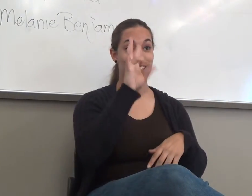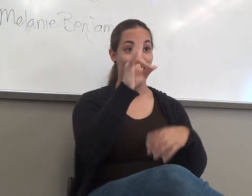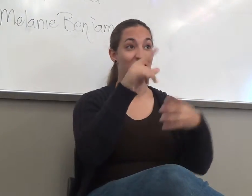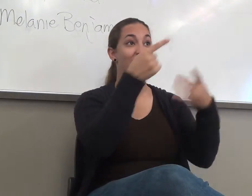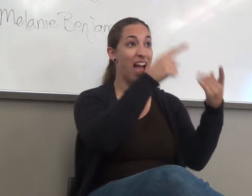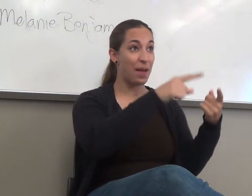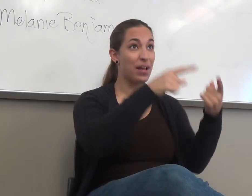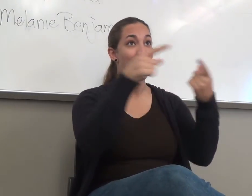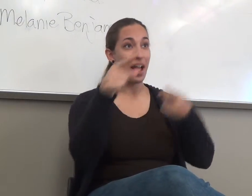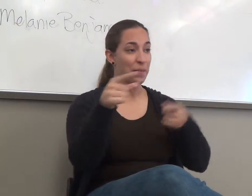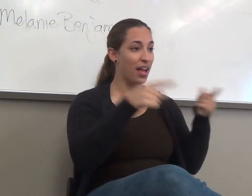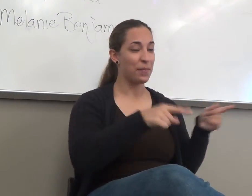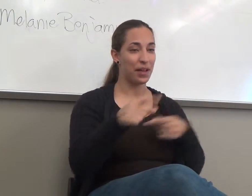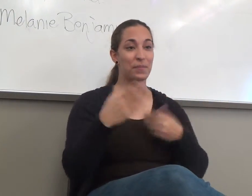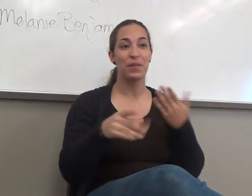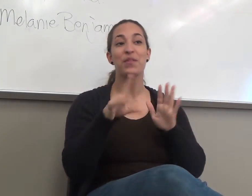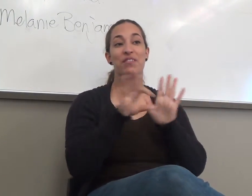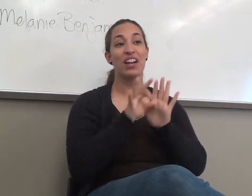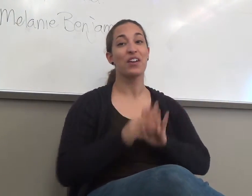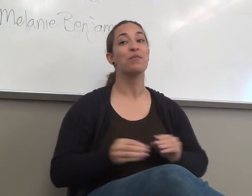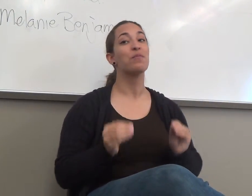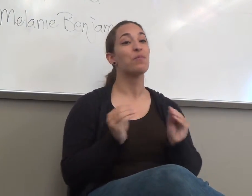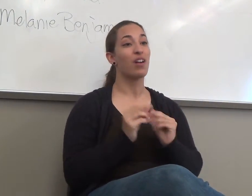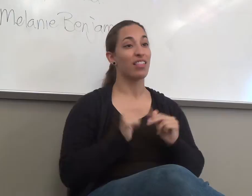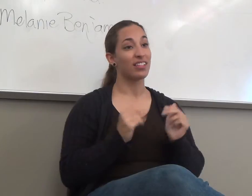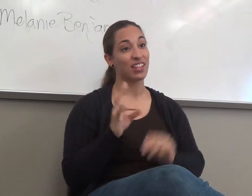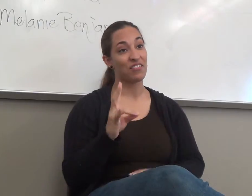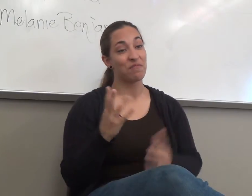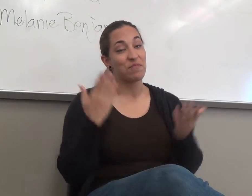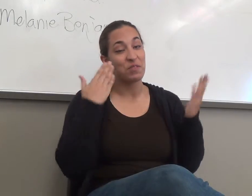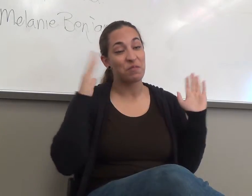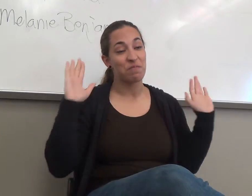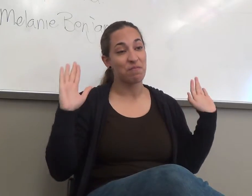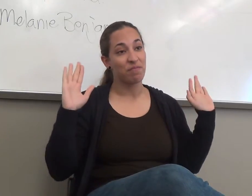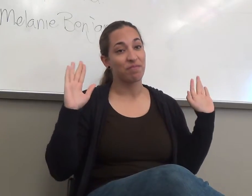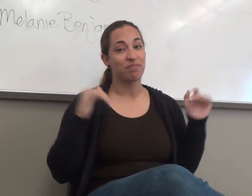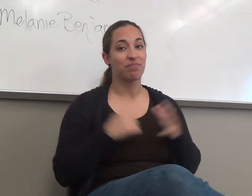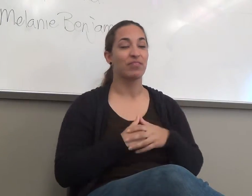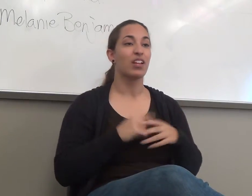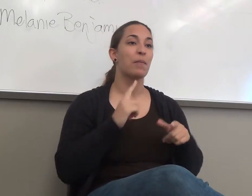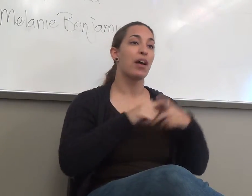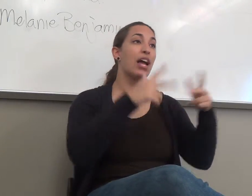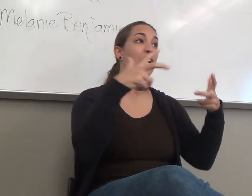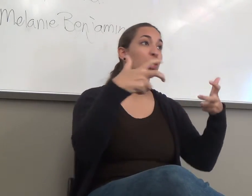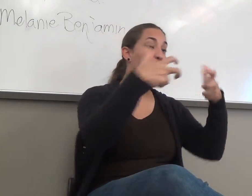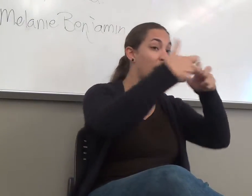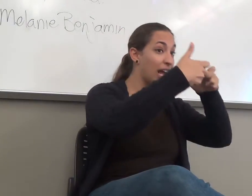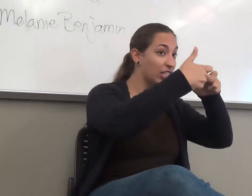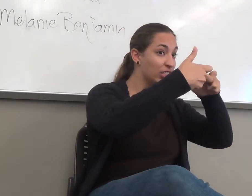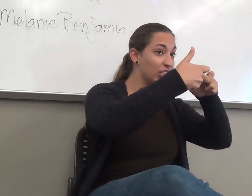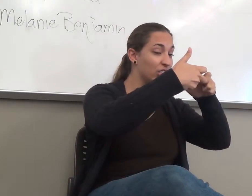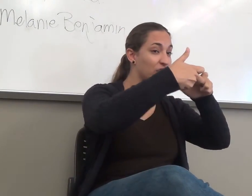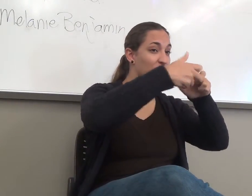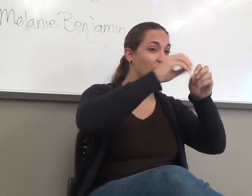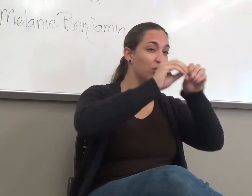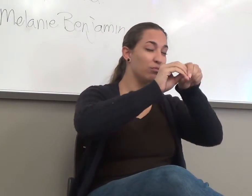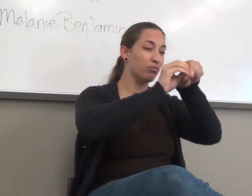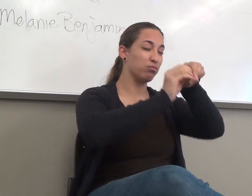have, if you did, it crashed, $1 million went on the